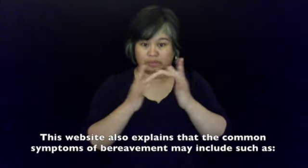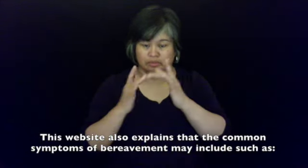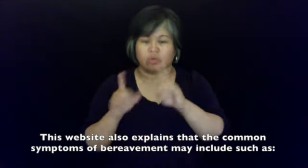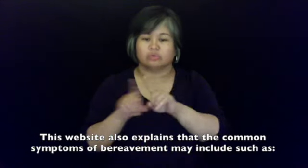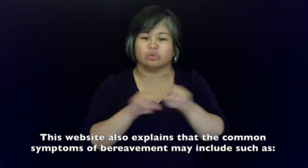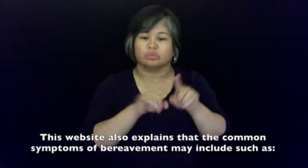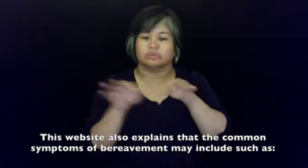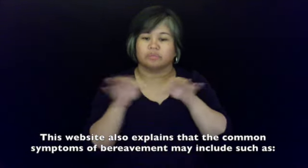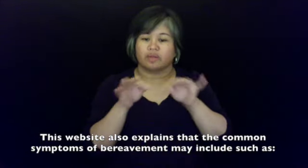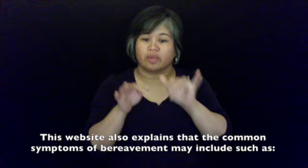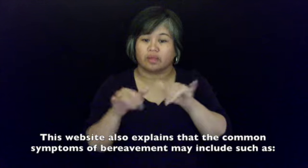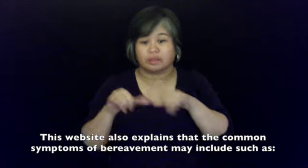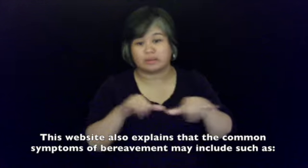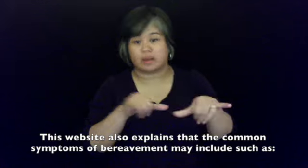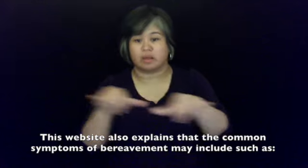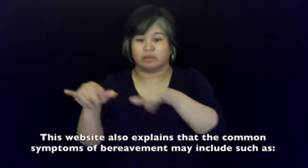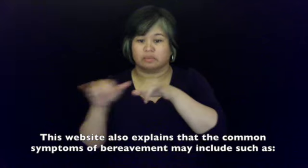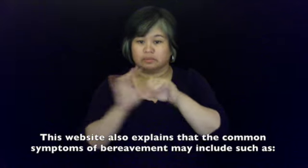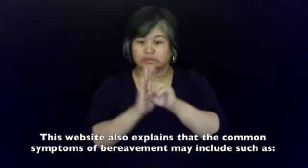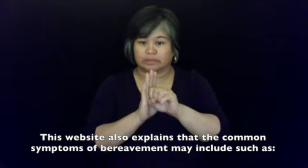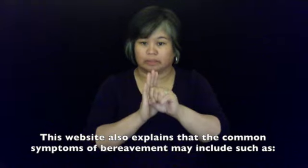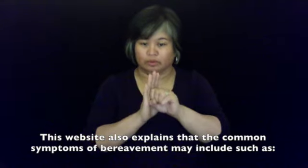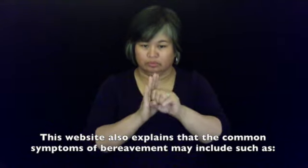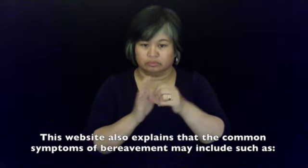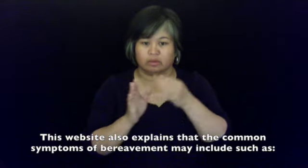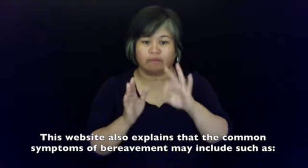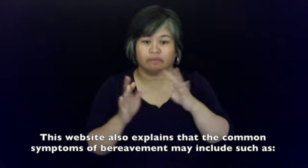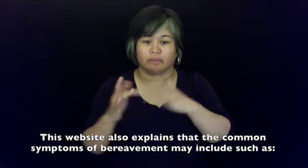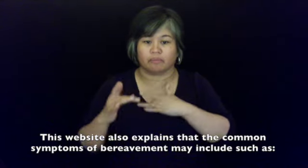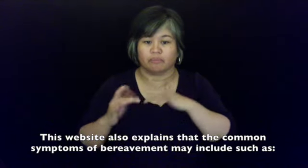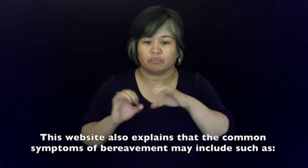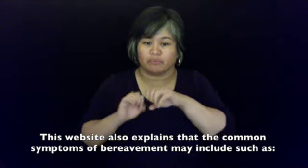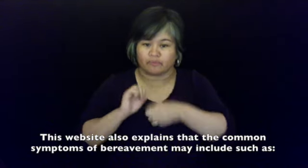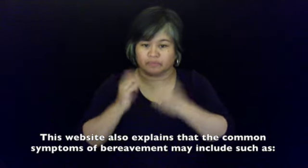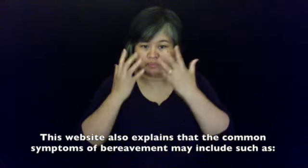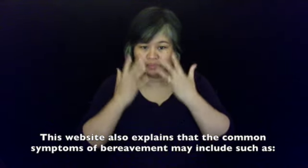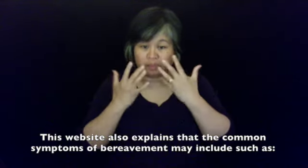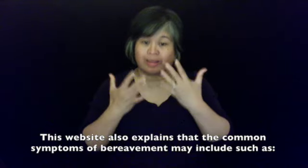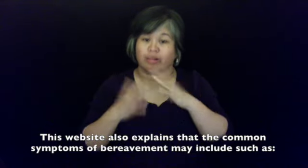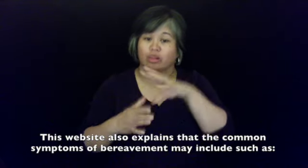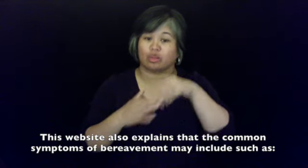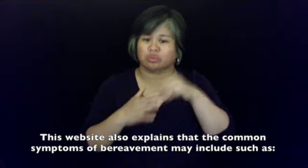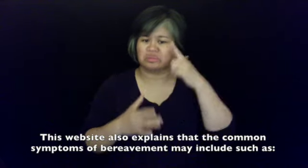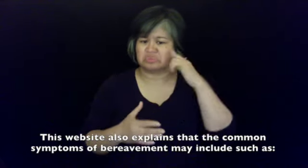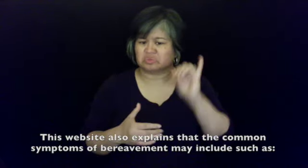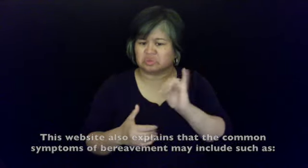This website also explains that the common symptoms of bereavement may include such as